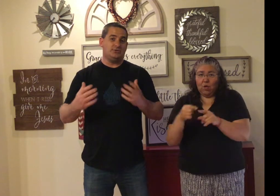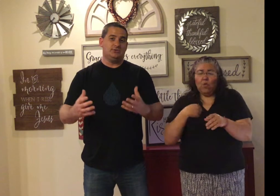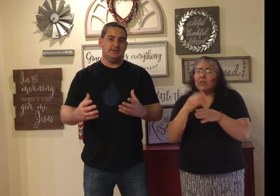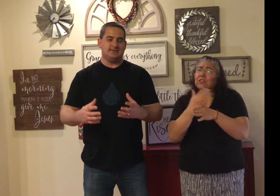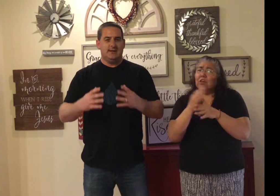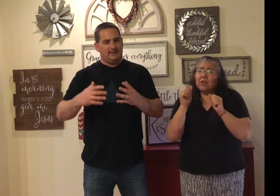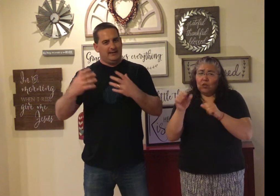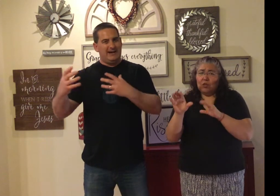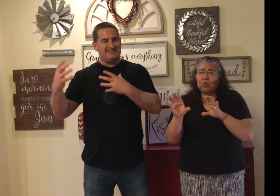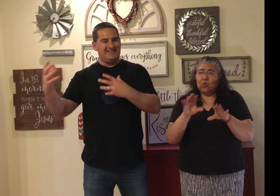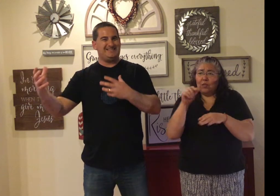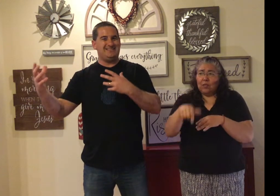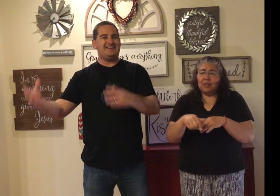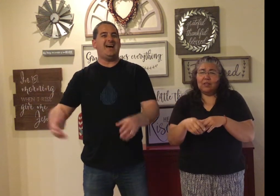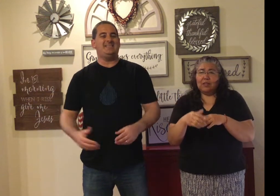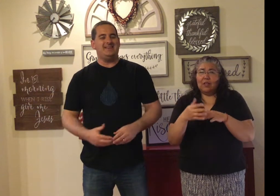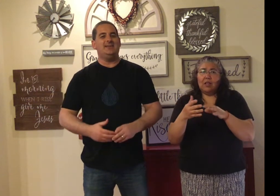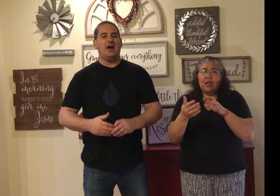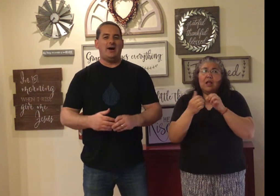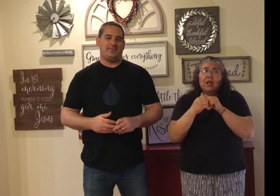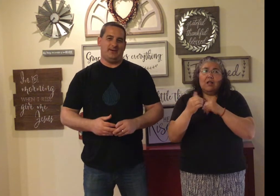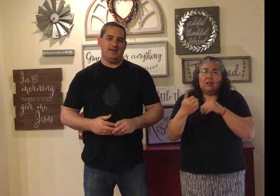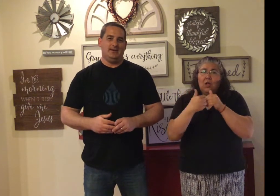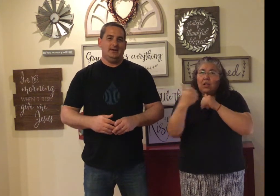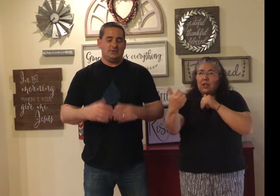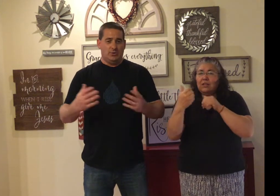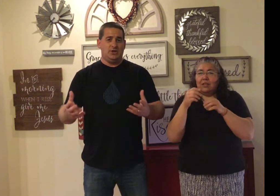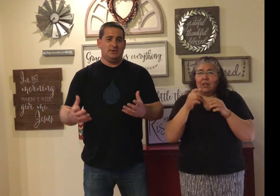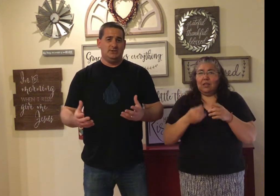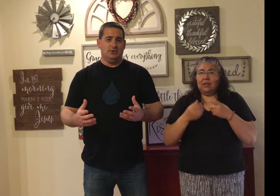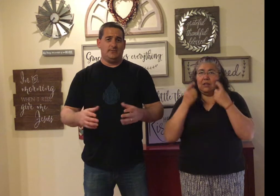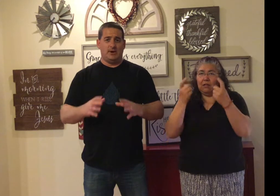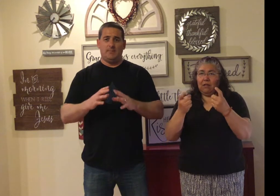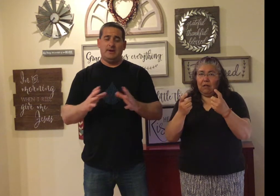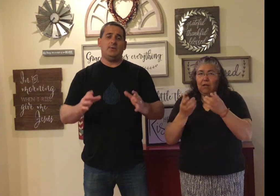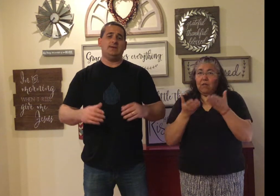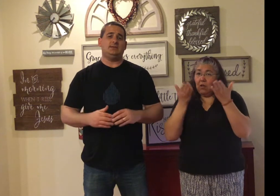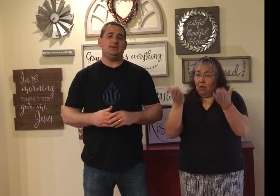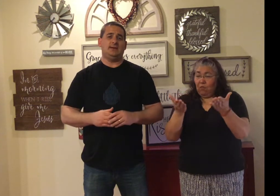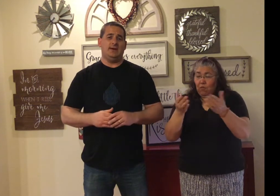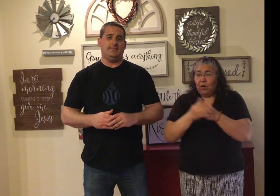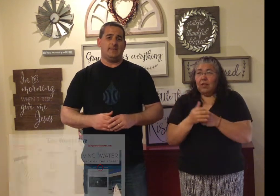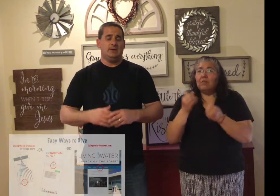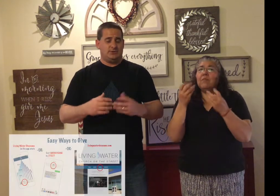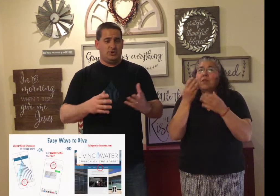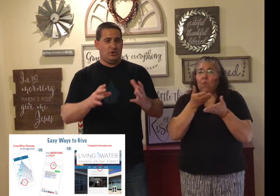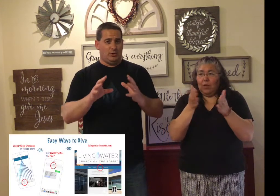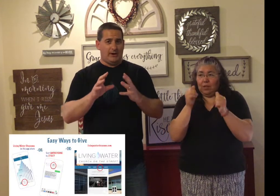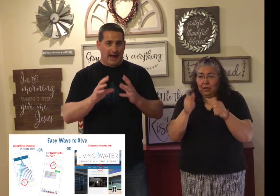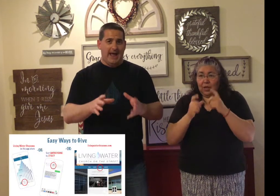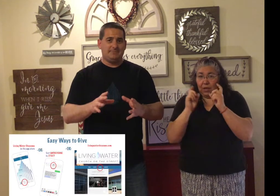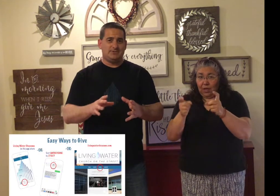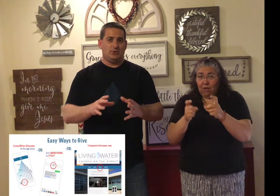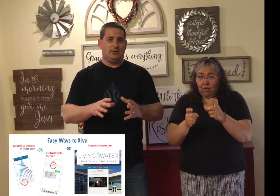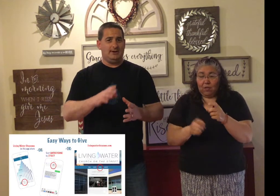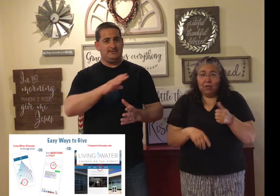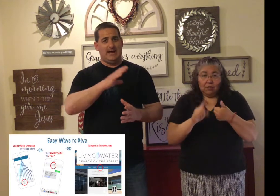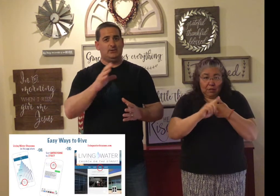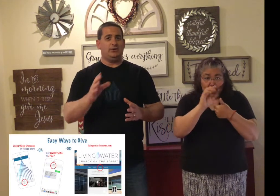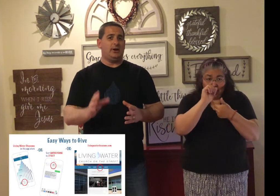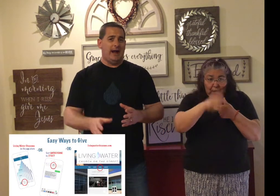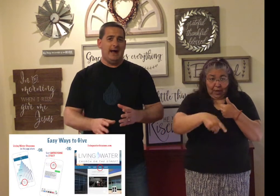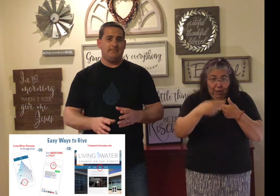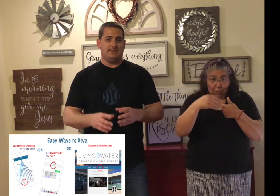how you can do this. Long-distance tithing and offering. So what you can do, there are many ways that you can give. So you go to our app store